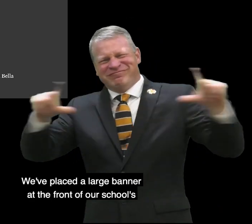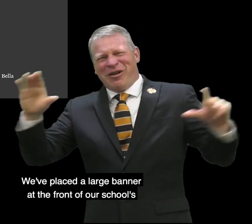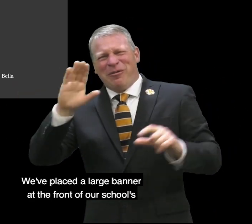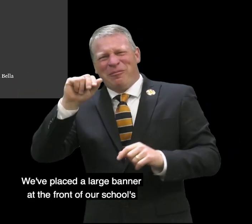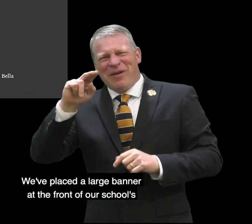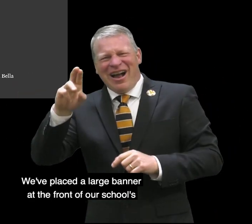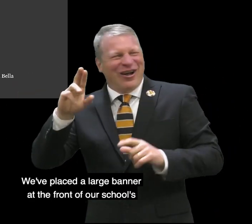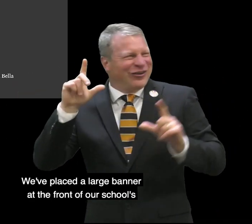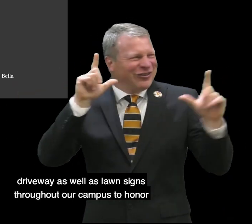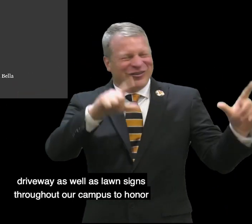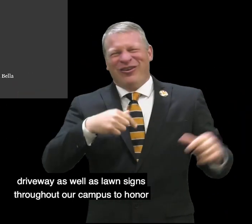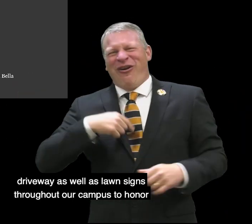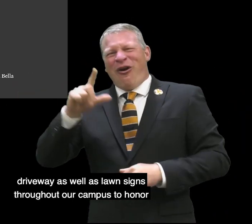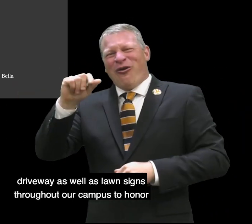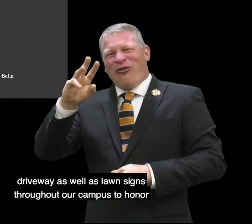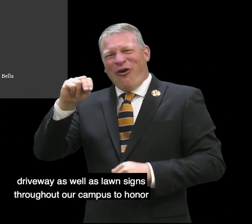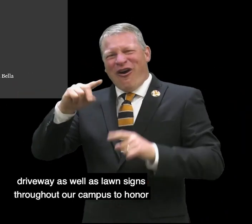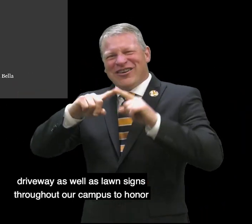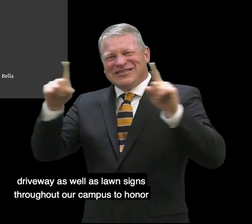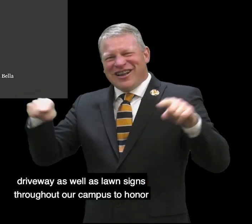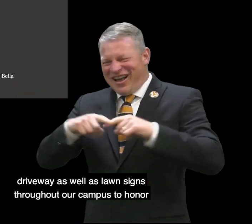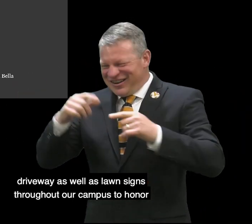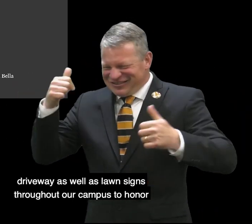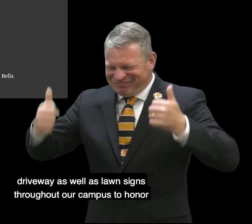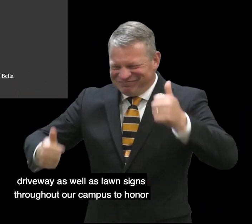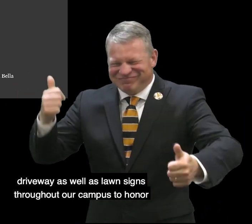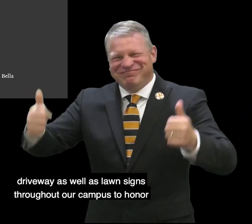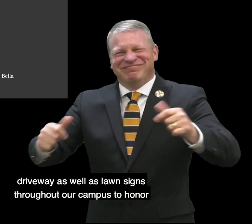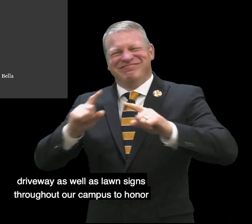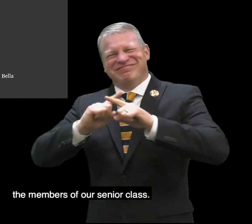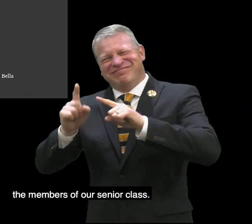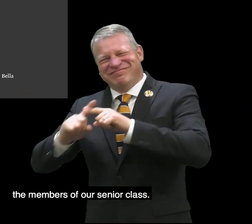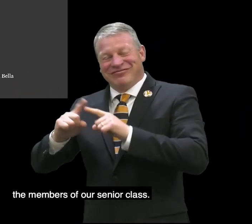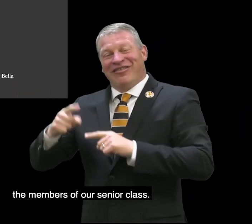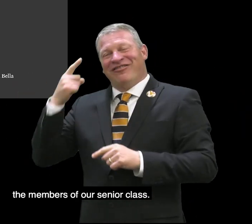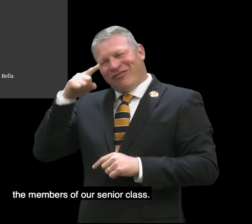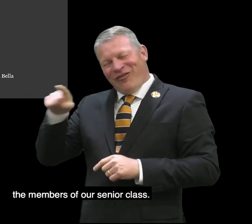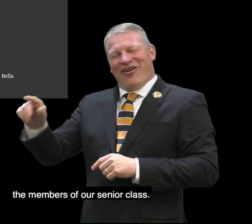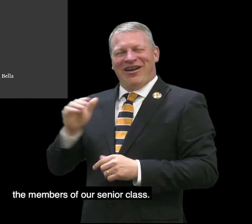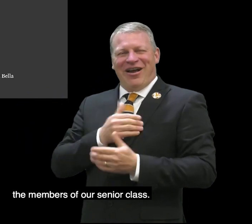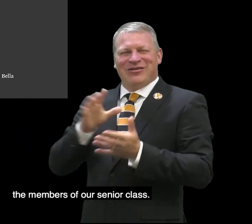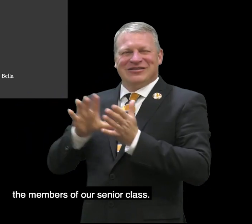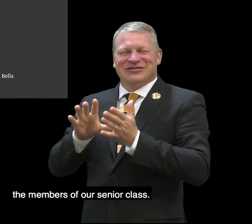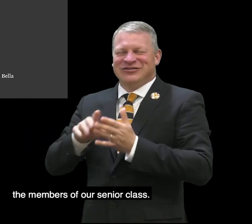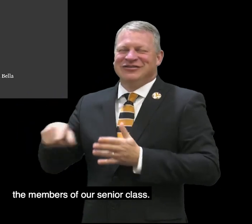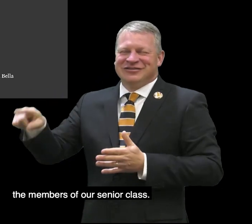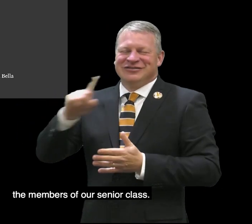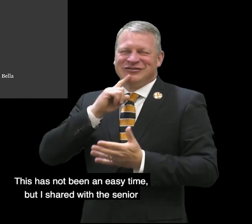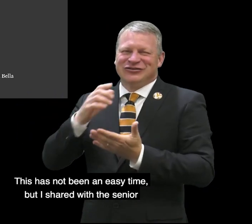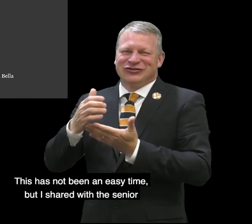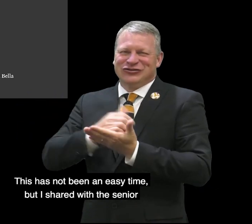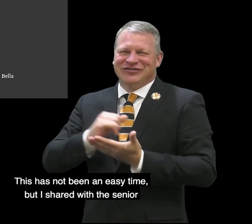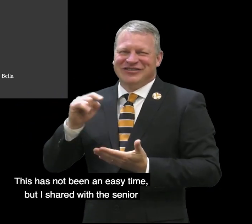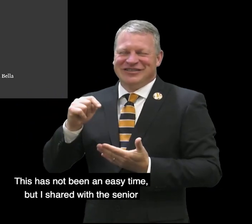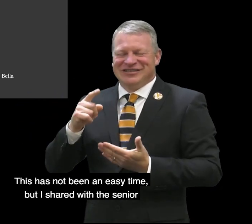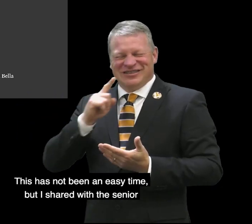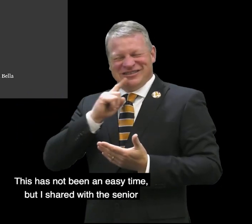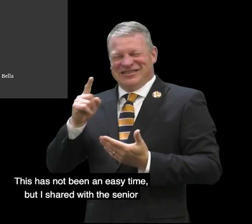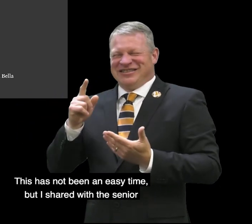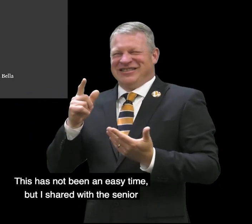what we're doing to recognize and honor our senior class. We've placed a large banner at the front of our school's driveway, as well as lawn signs throughout our campus